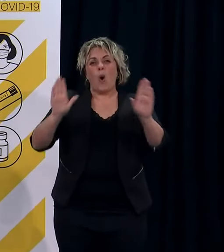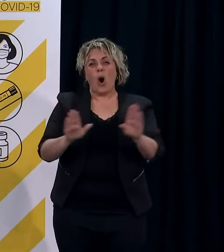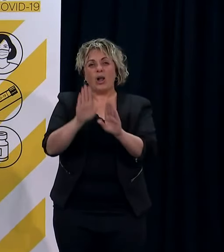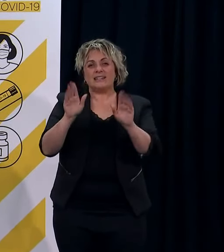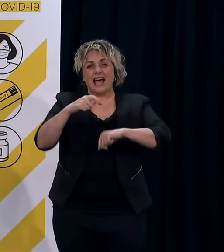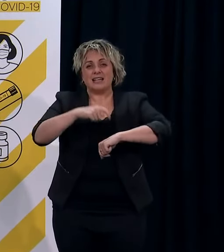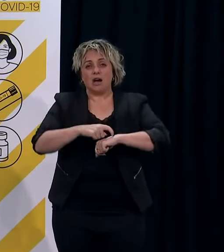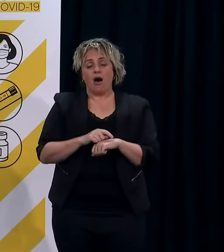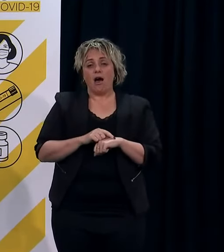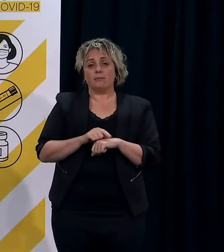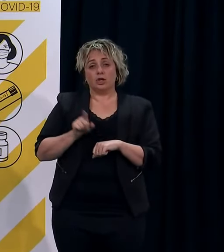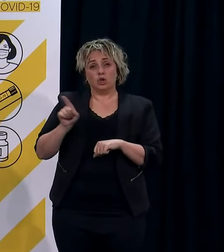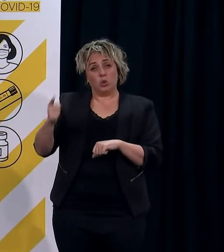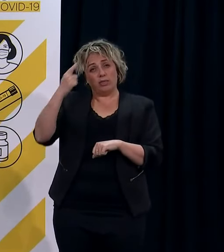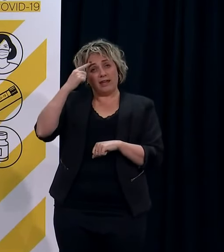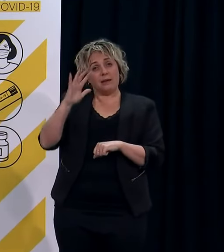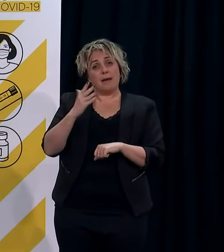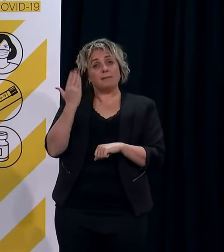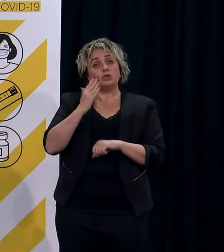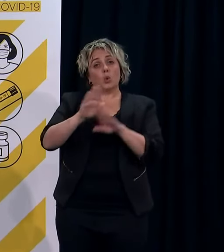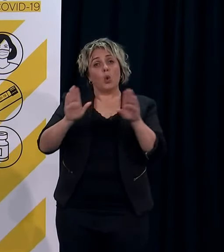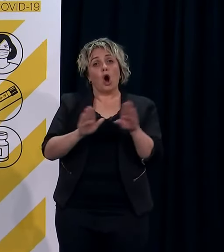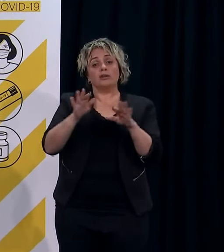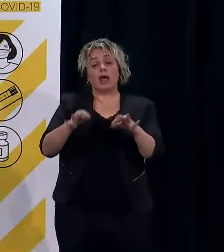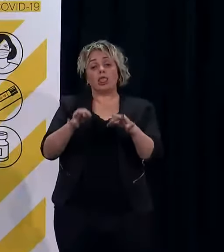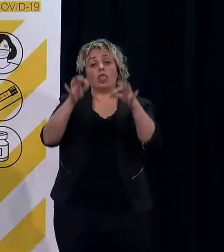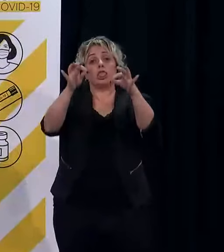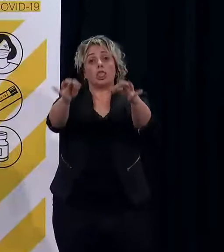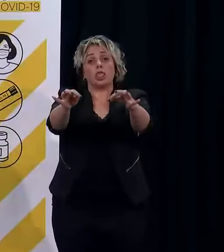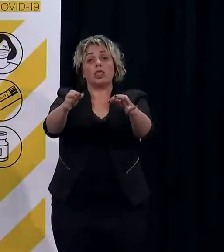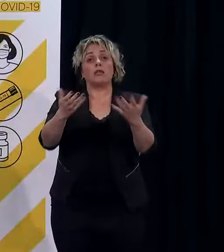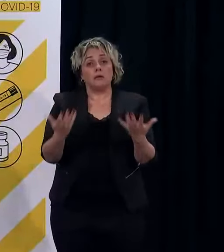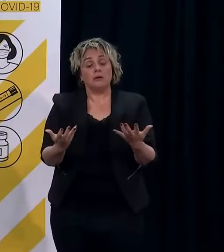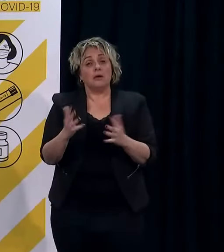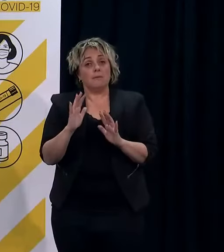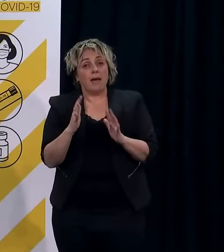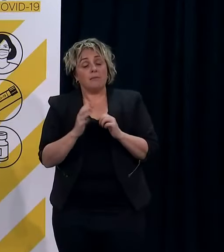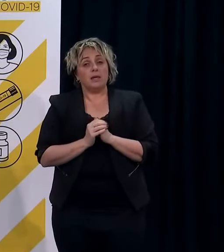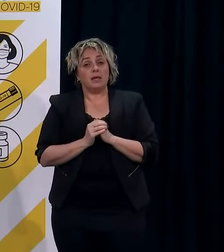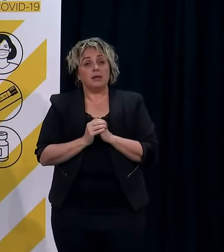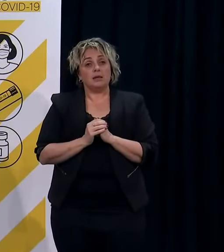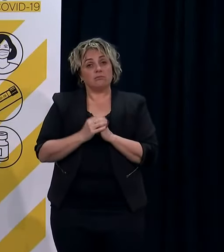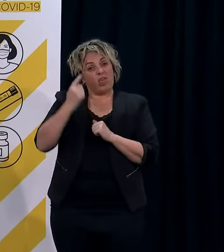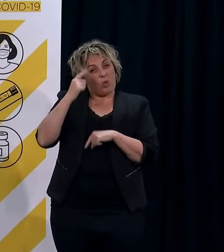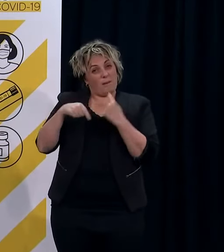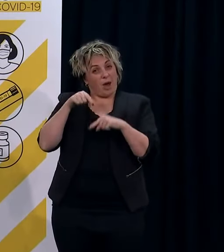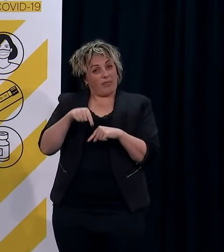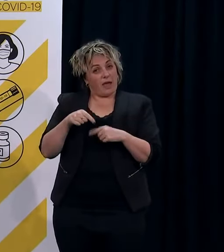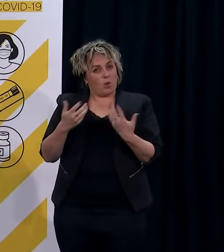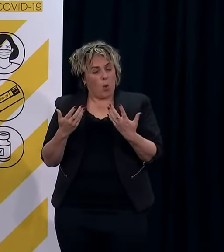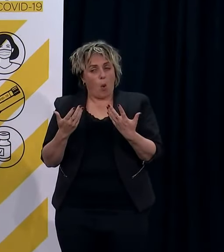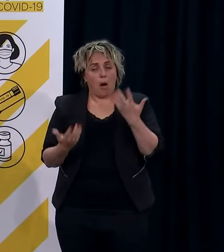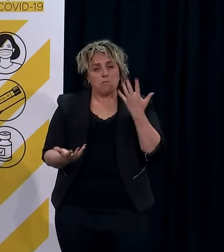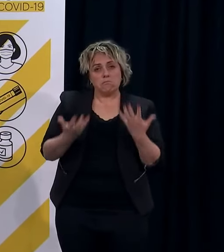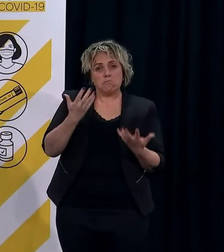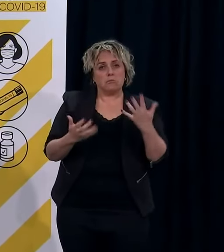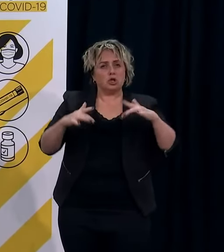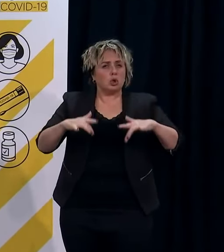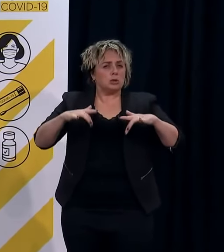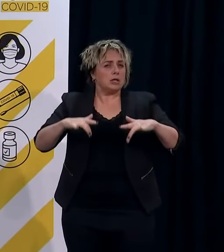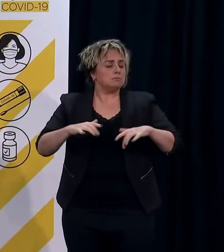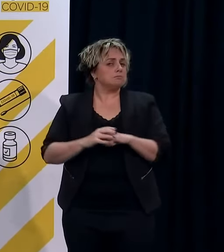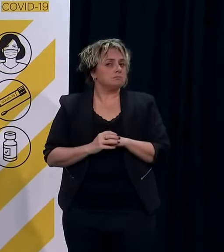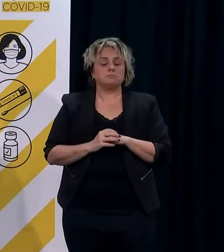given any consideration to moving the school holidays so that they occur during lockdown? Any thought around that at all, or is that time frame